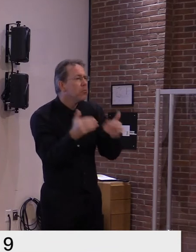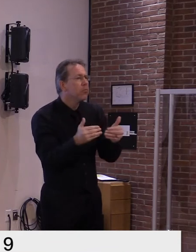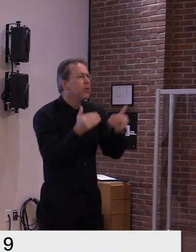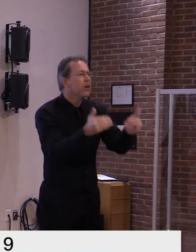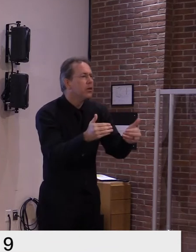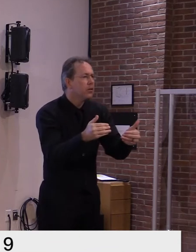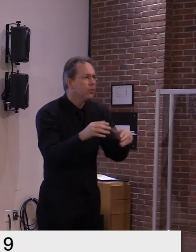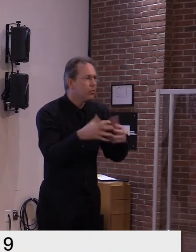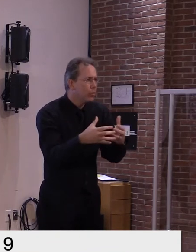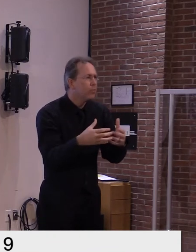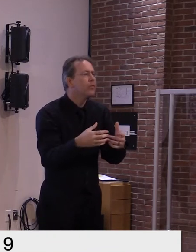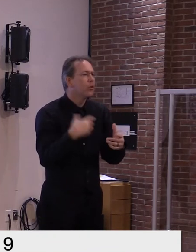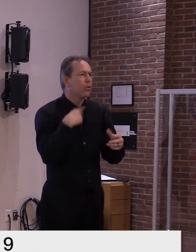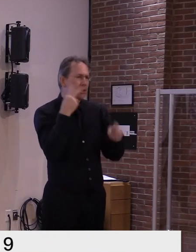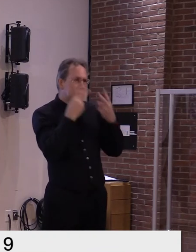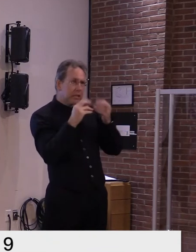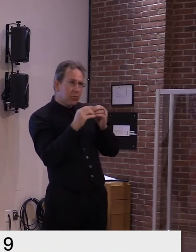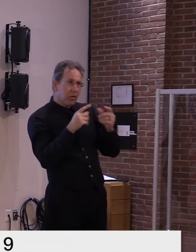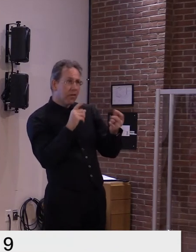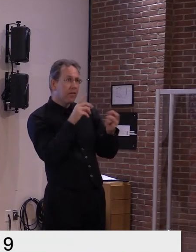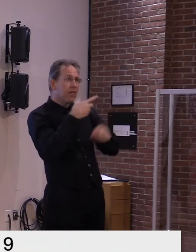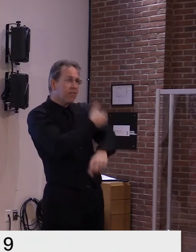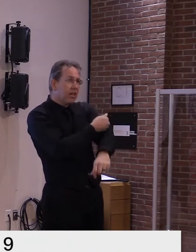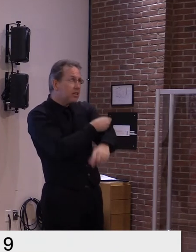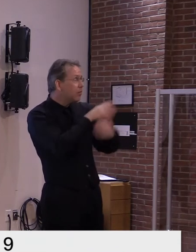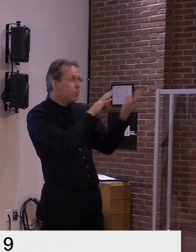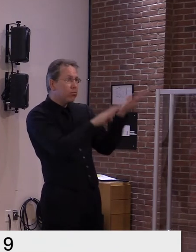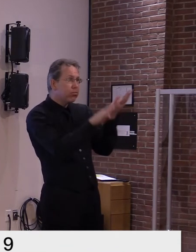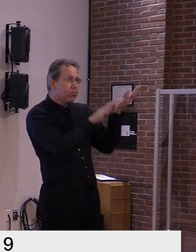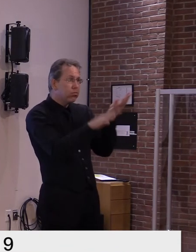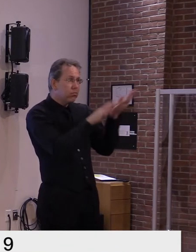when to move on to the next age